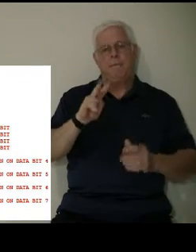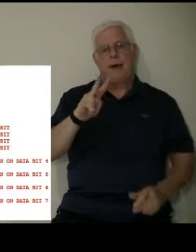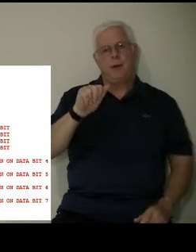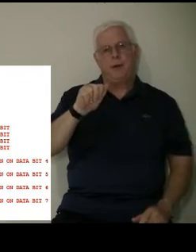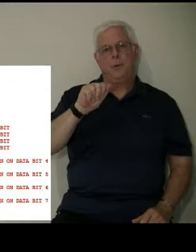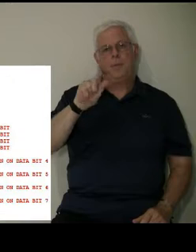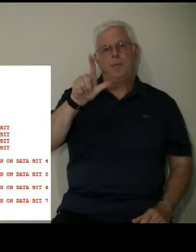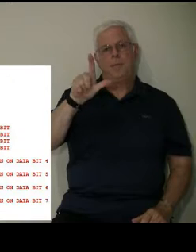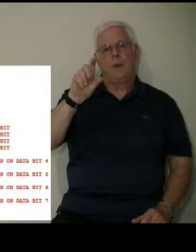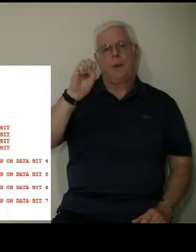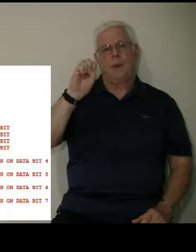value.